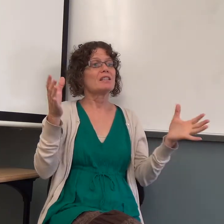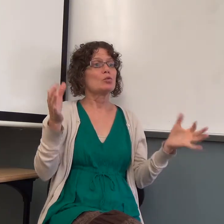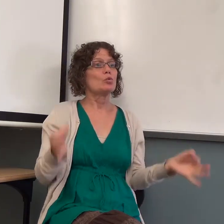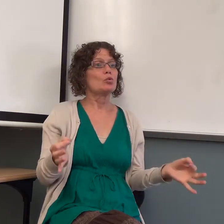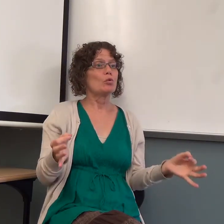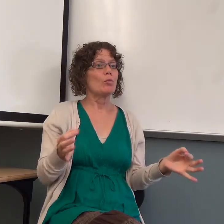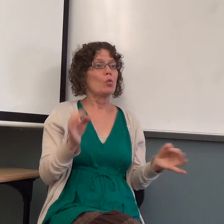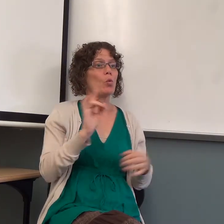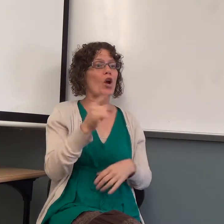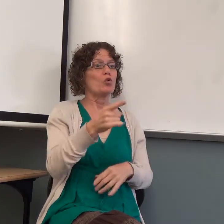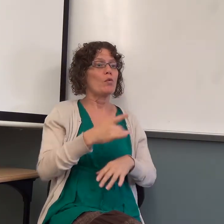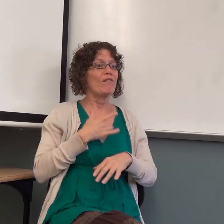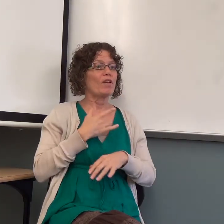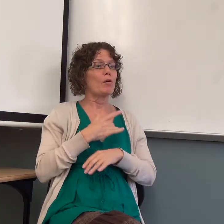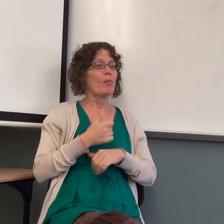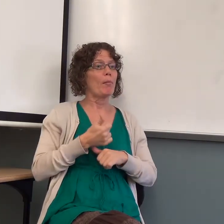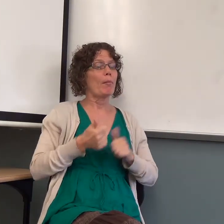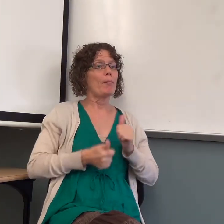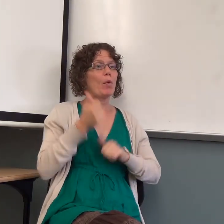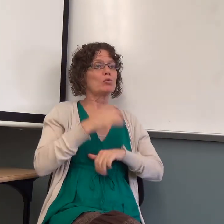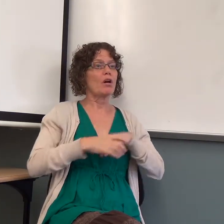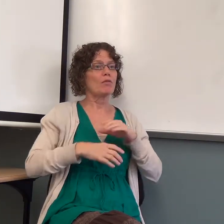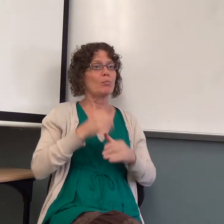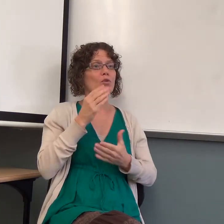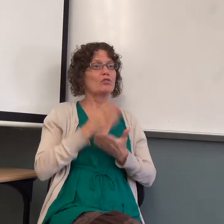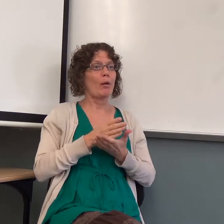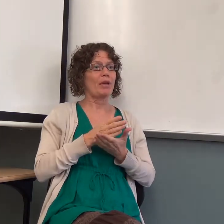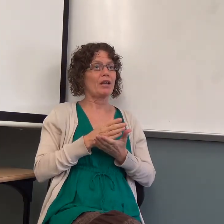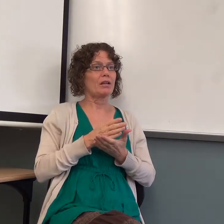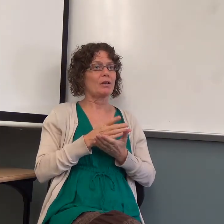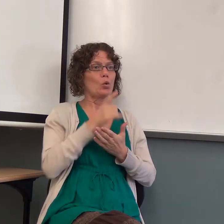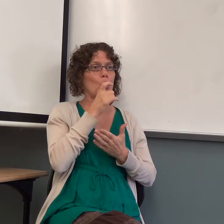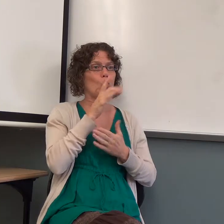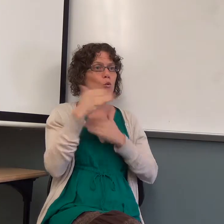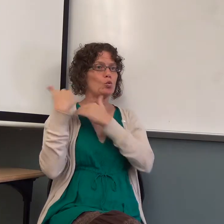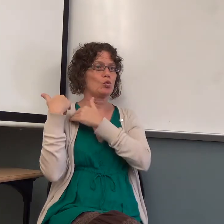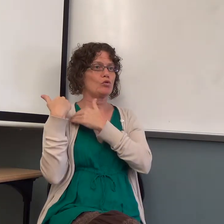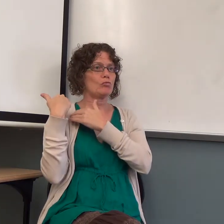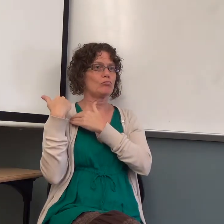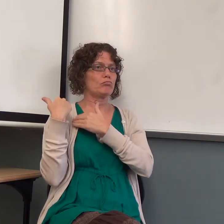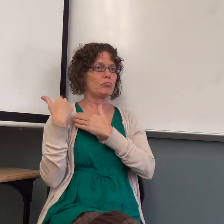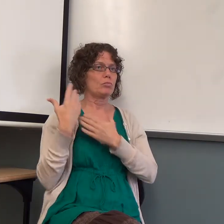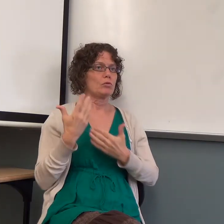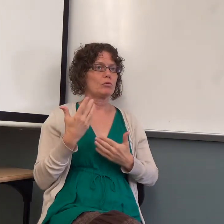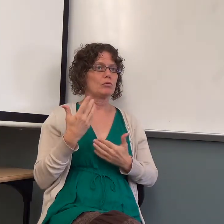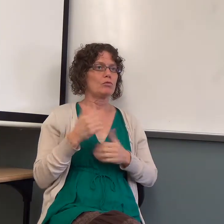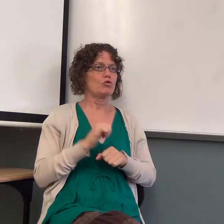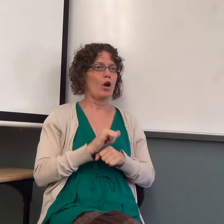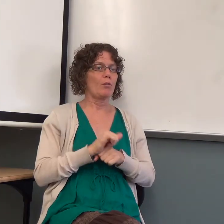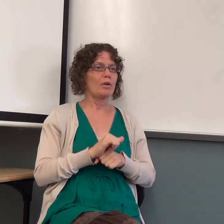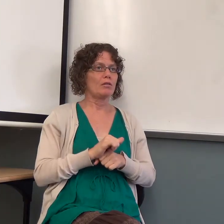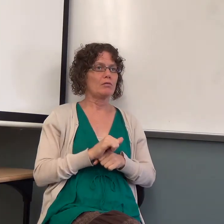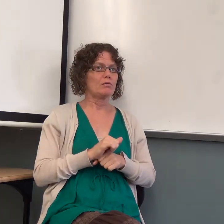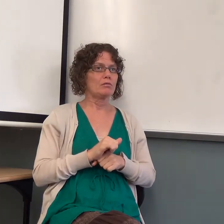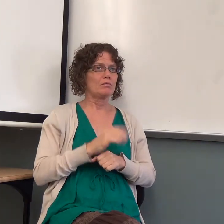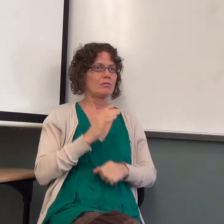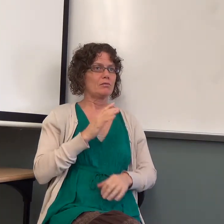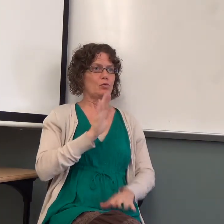you feel most comfortable stopping? Whose job is that? Yeah, exactly. So you know your